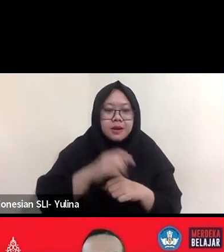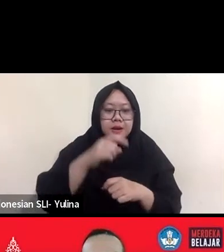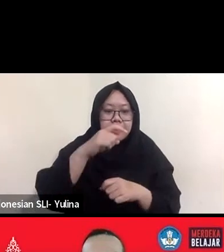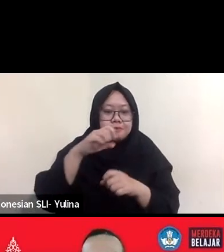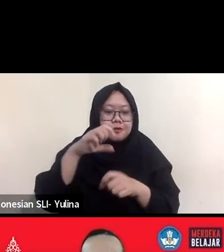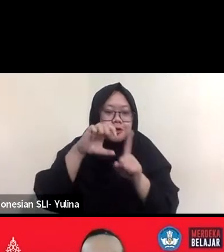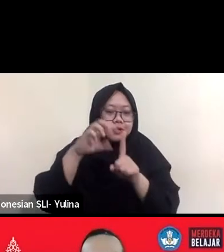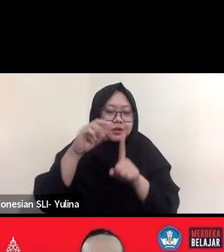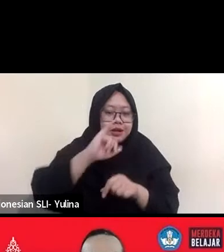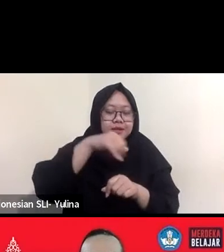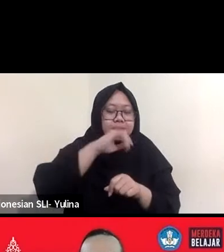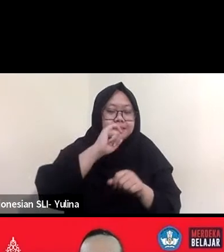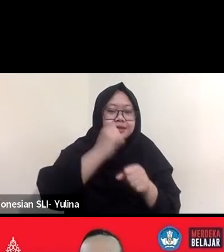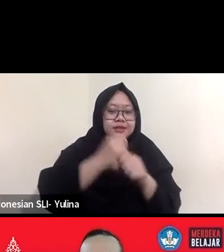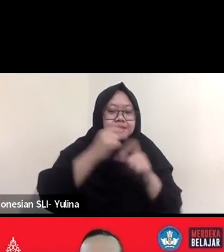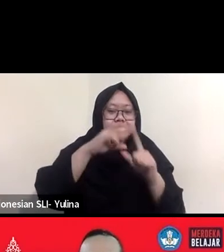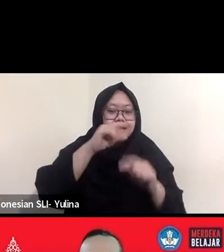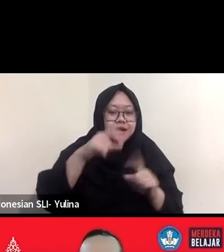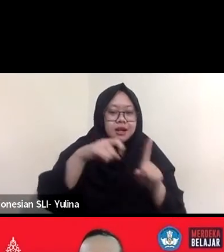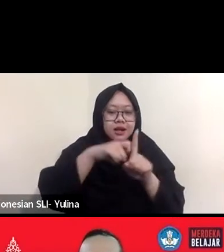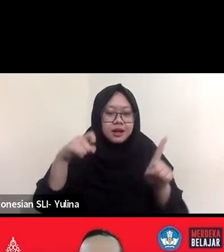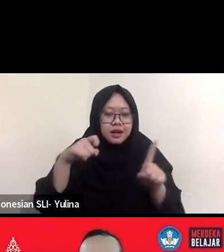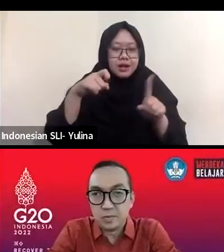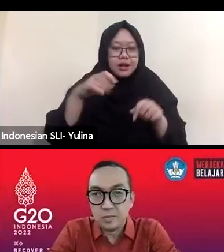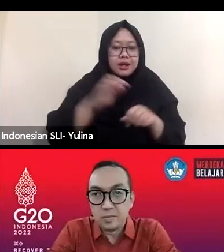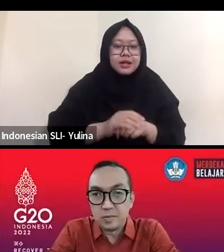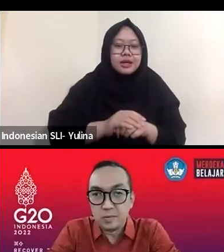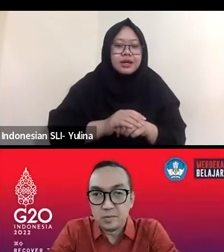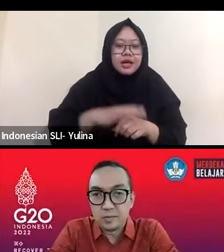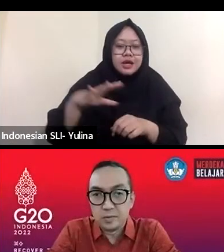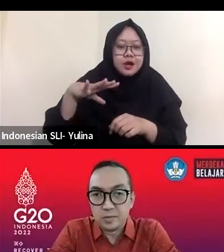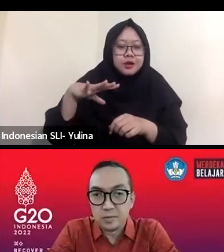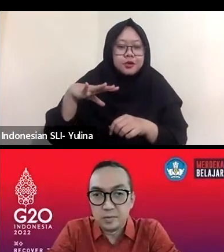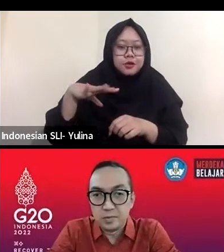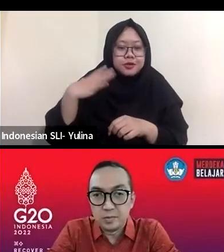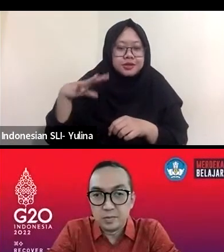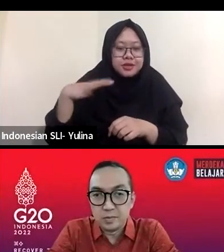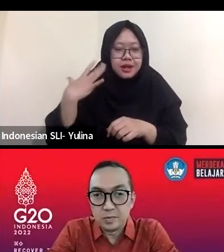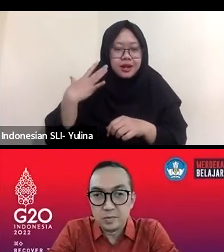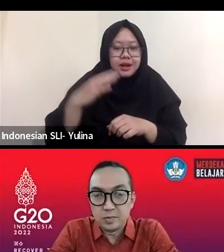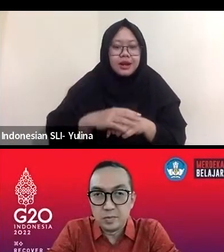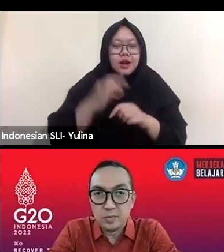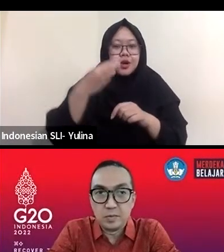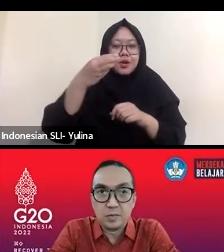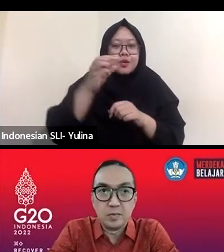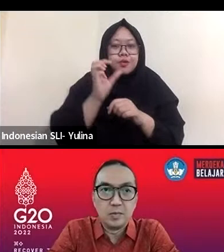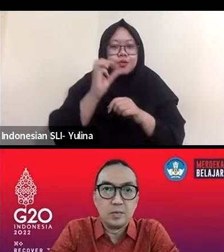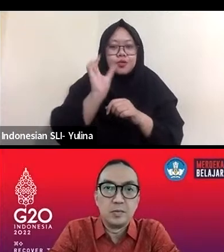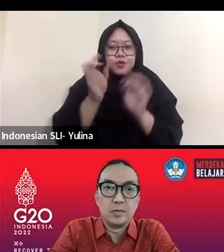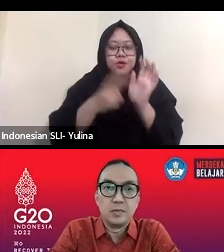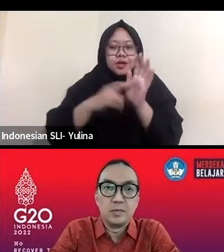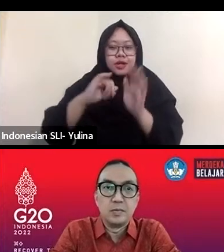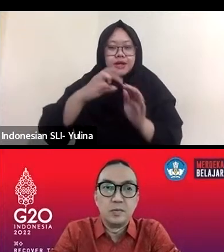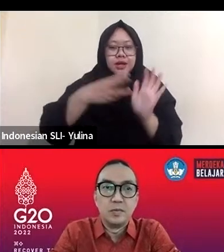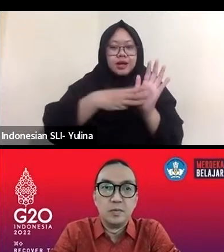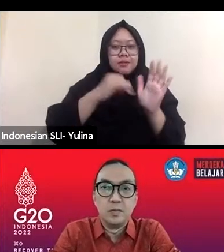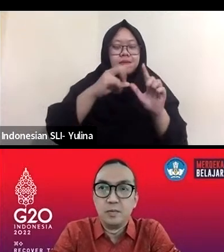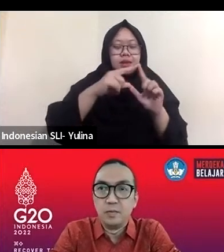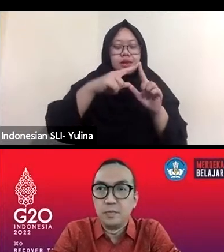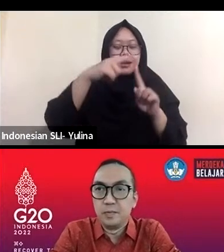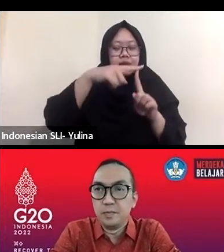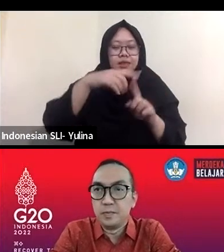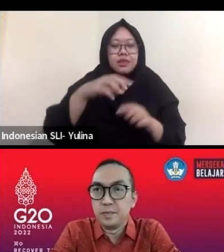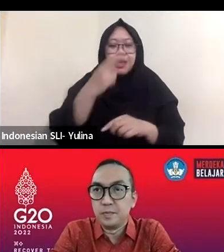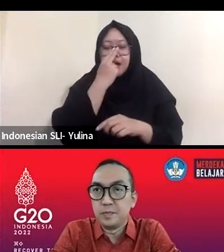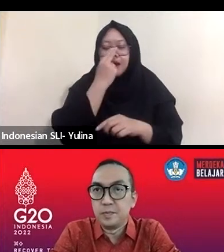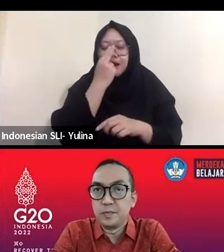also Associate Professor in Mental Health and Education. So the main objectives of this webinar are to first